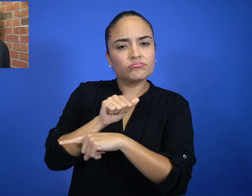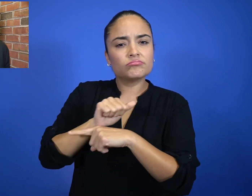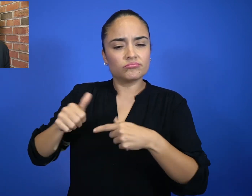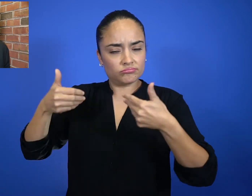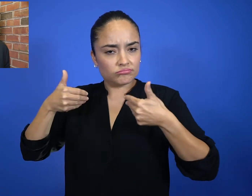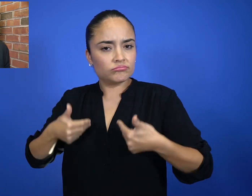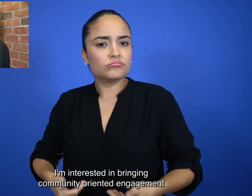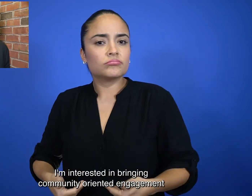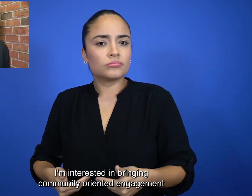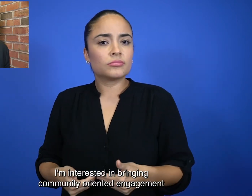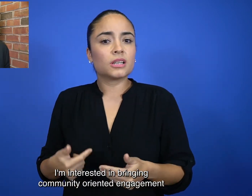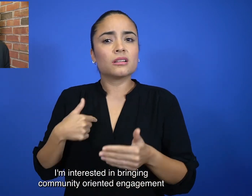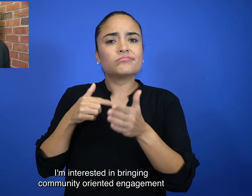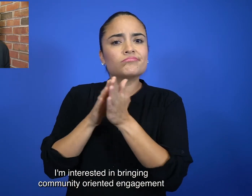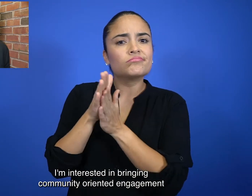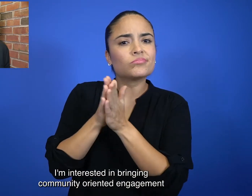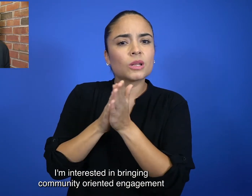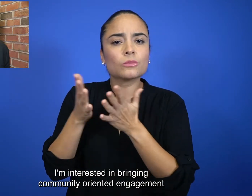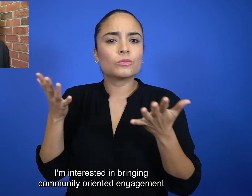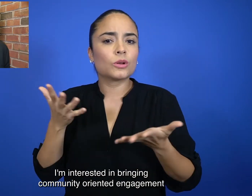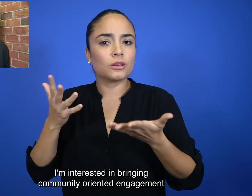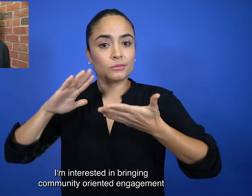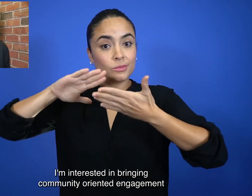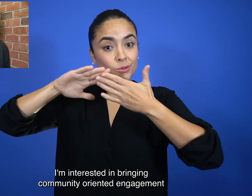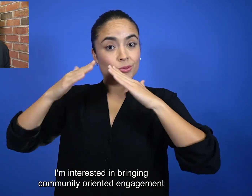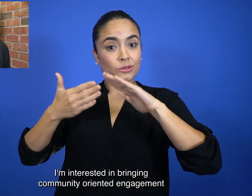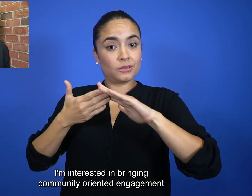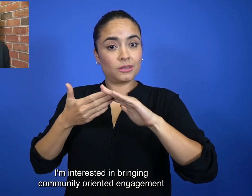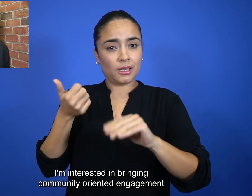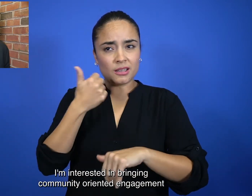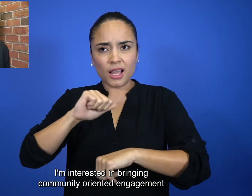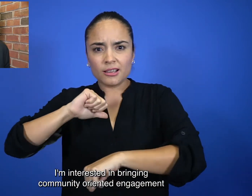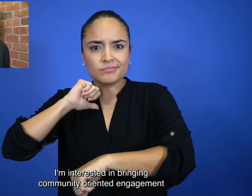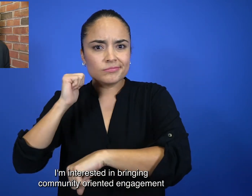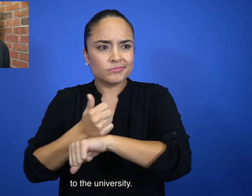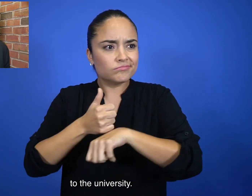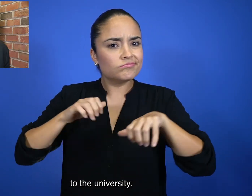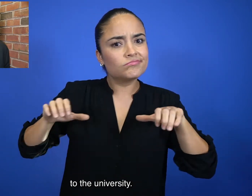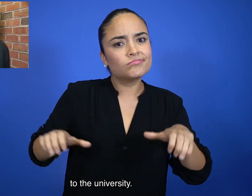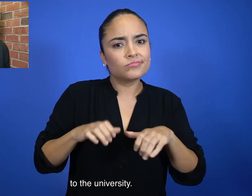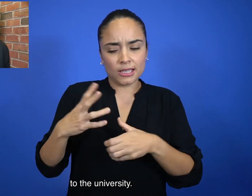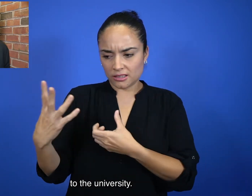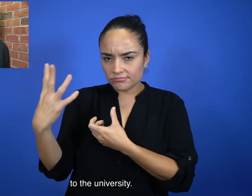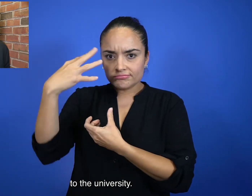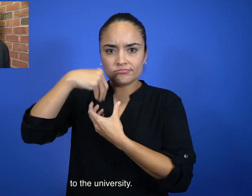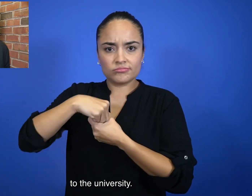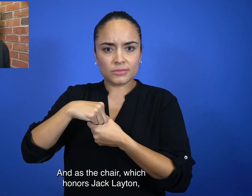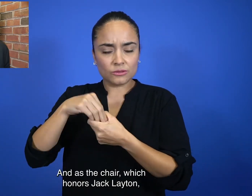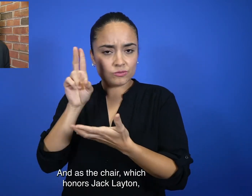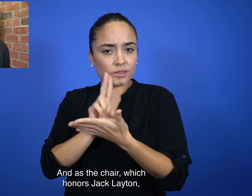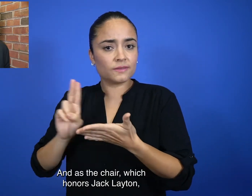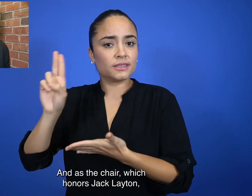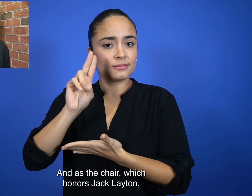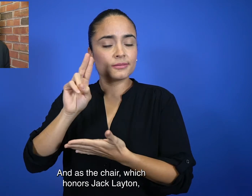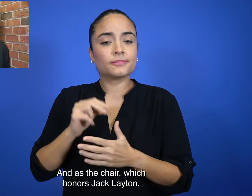background. I'm interested in bringing community-oriented engagement to the university. And as